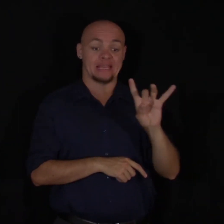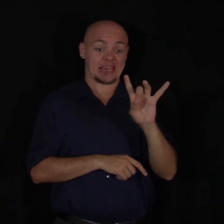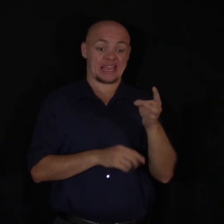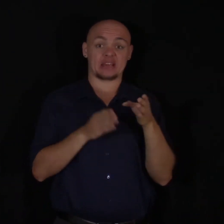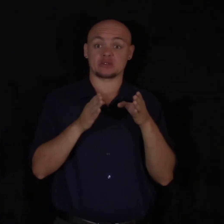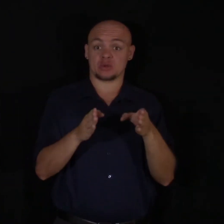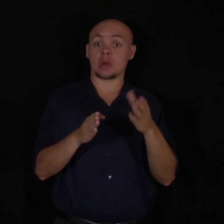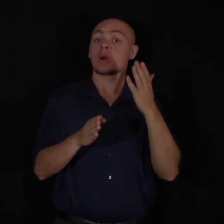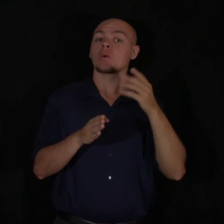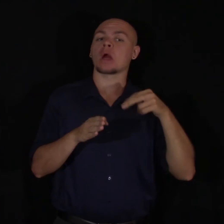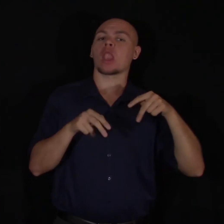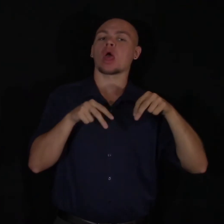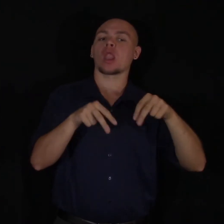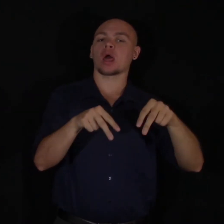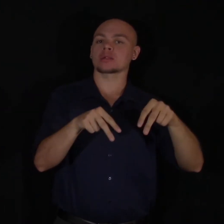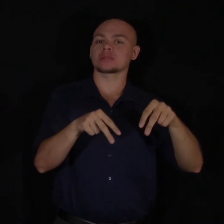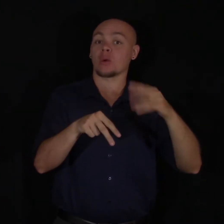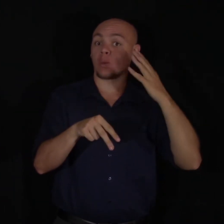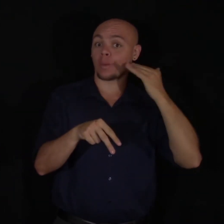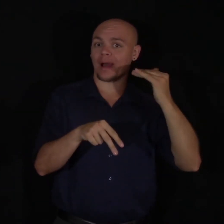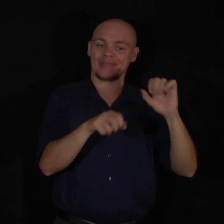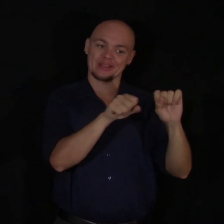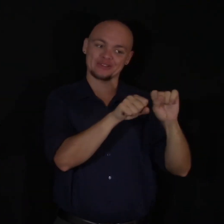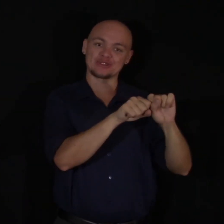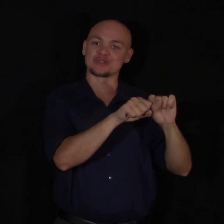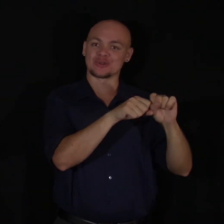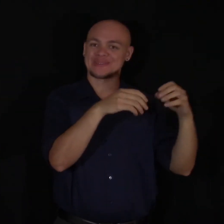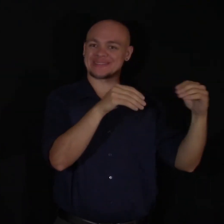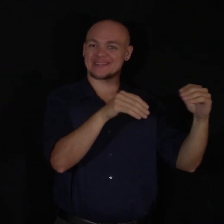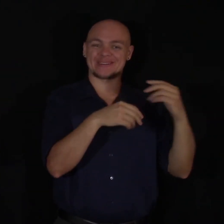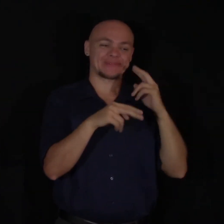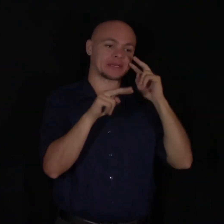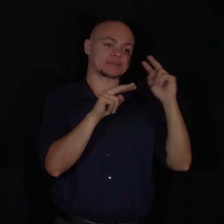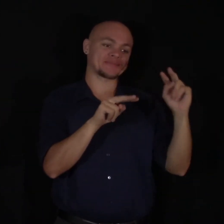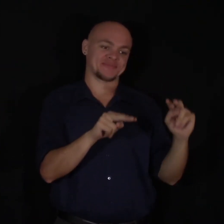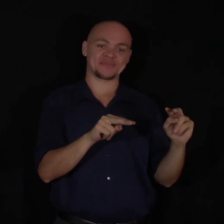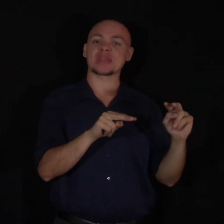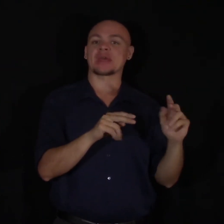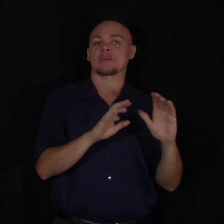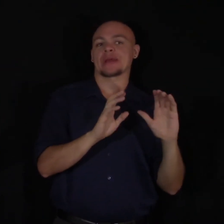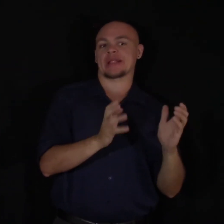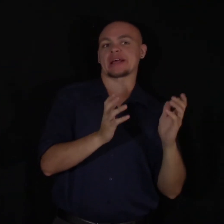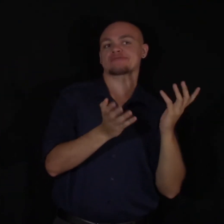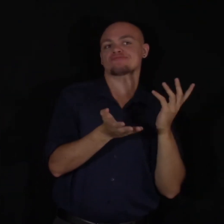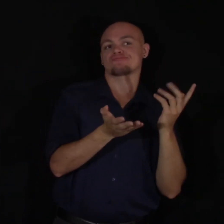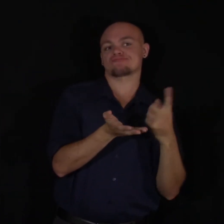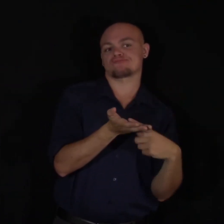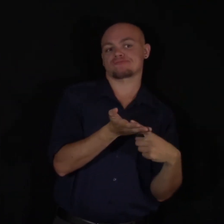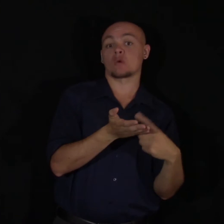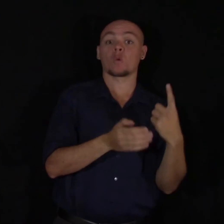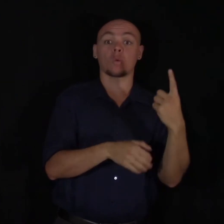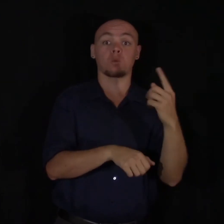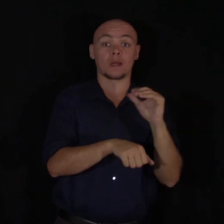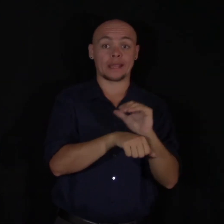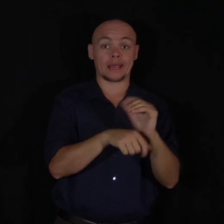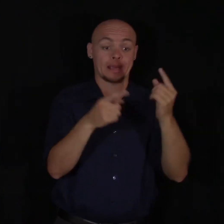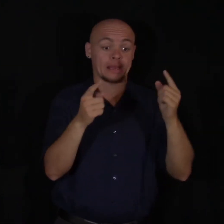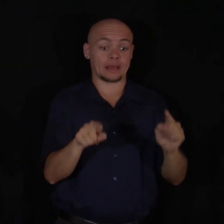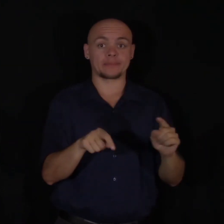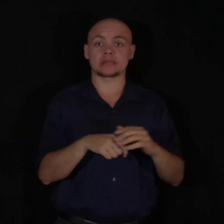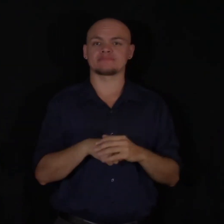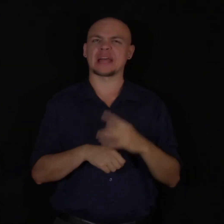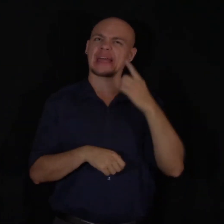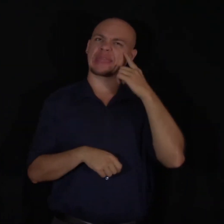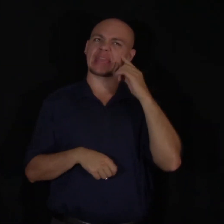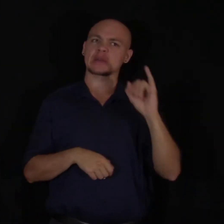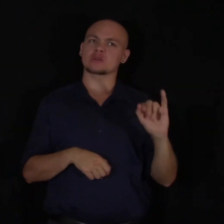shoe stores. And we would talk, and we'd talk about class, and we'd talk about the shoes. And one night, it's like July,